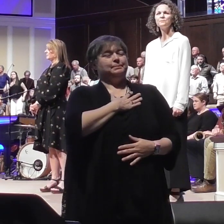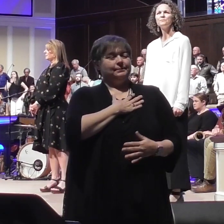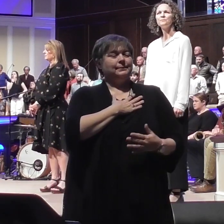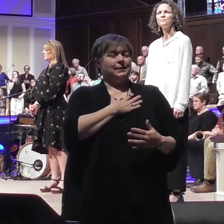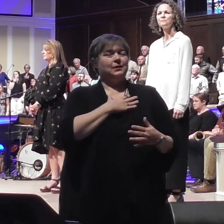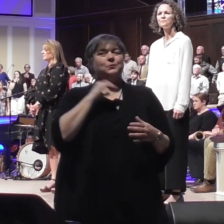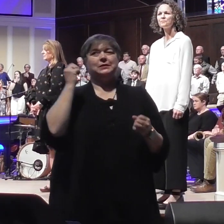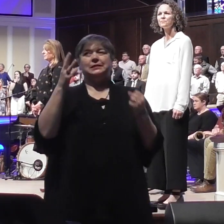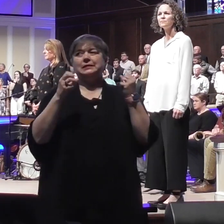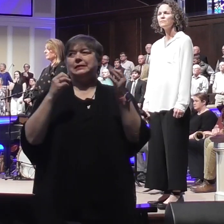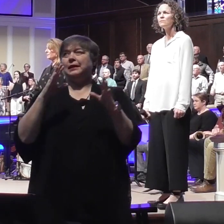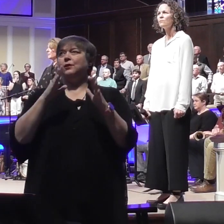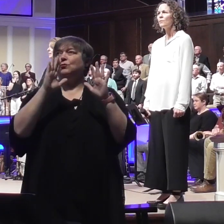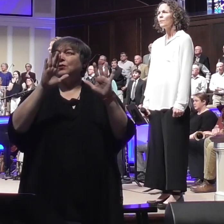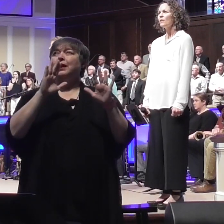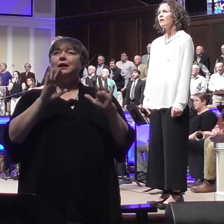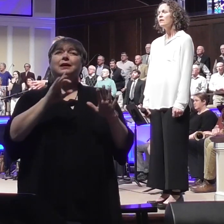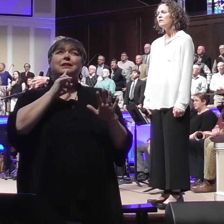Thy Faithfulness.